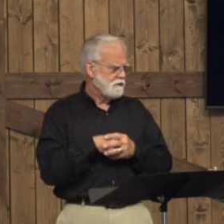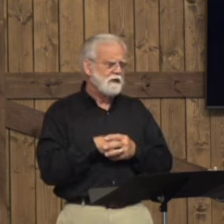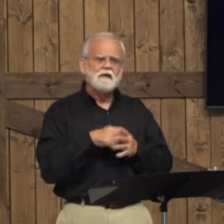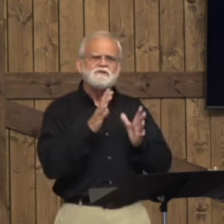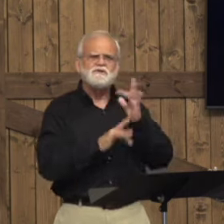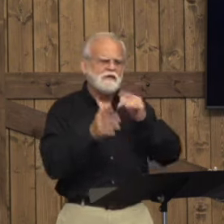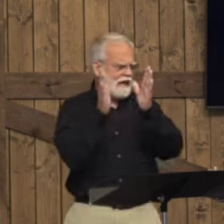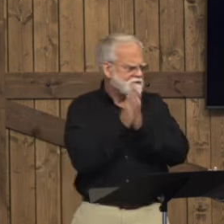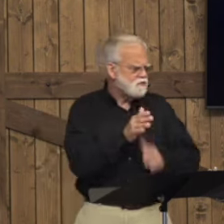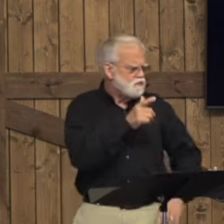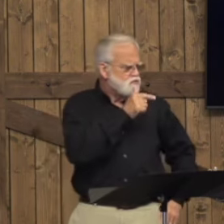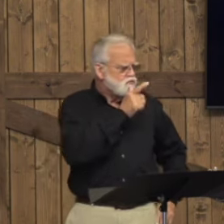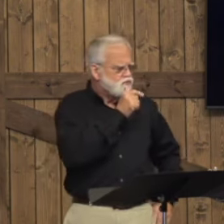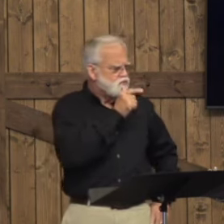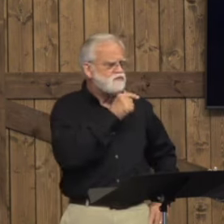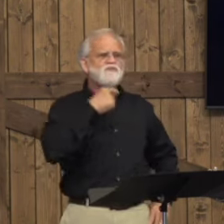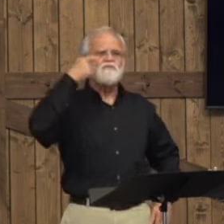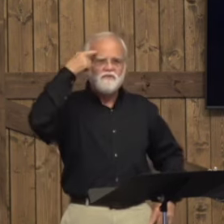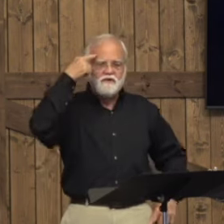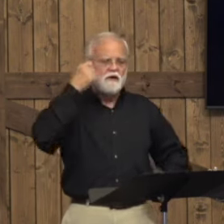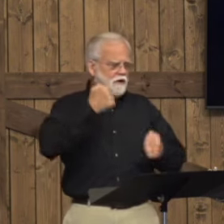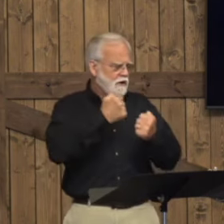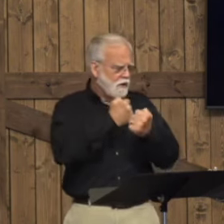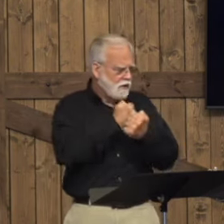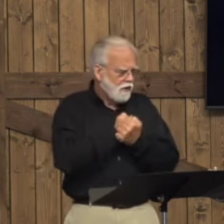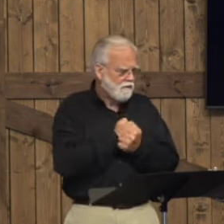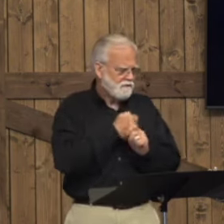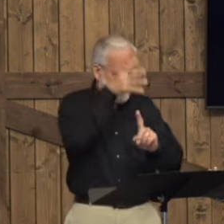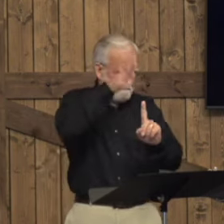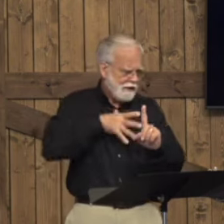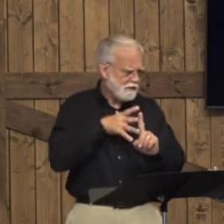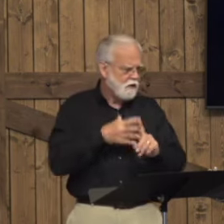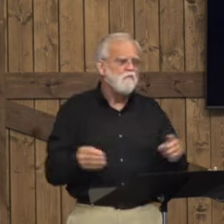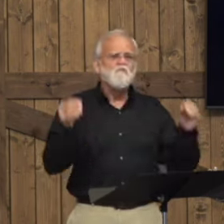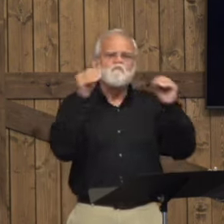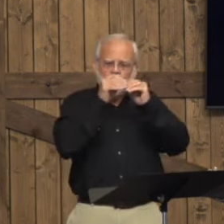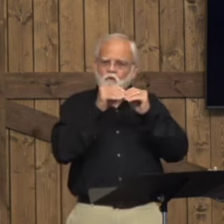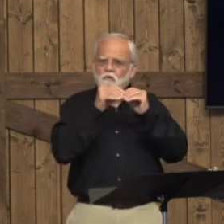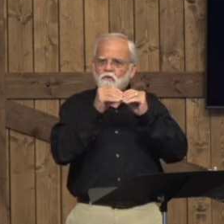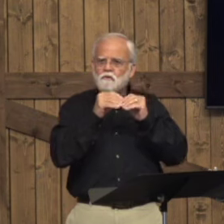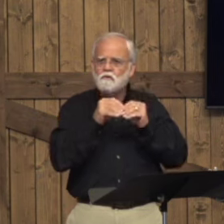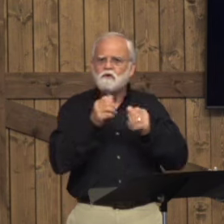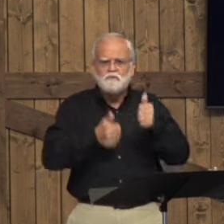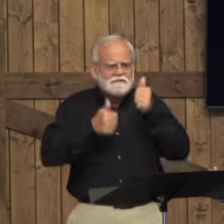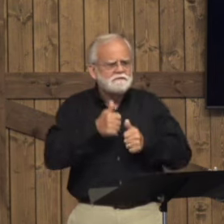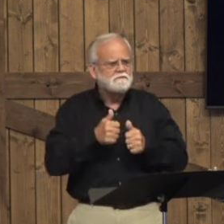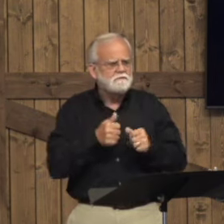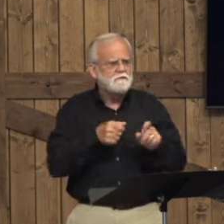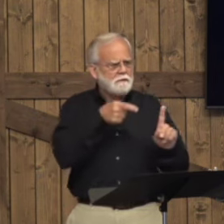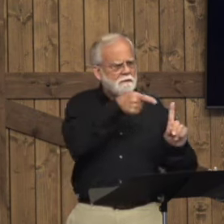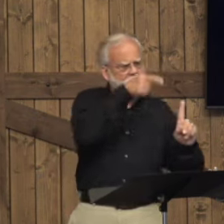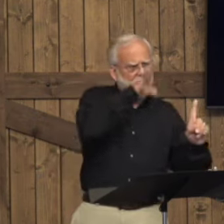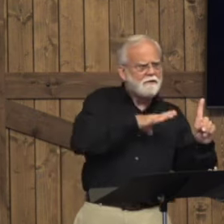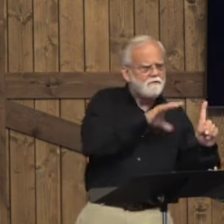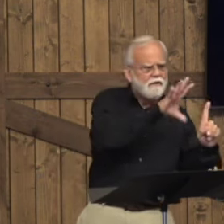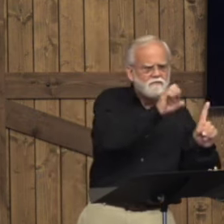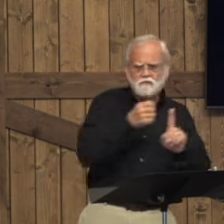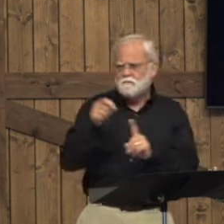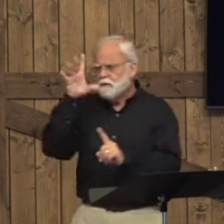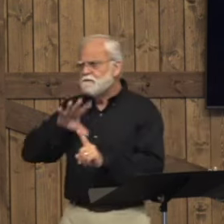canceling their debts. Who do you suppose loved him more after that? The